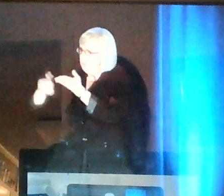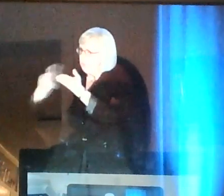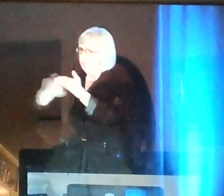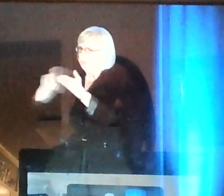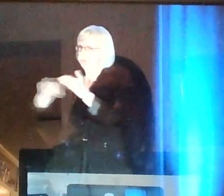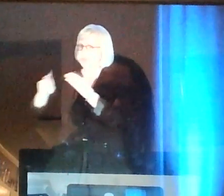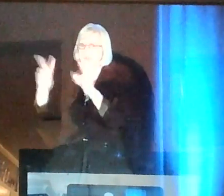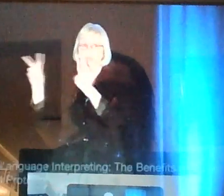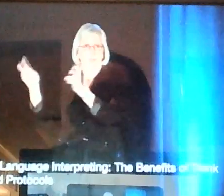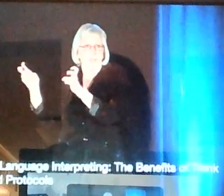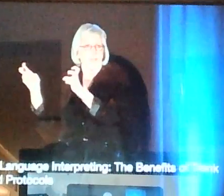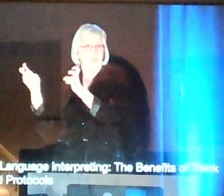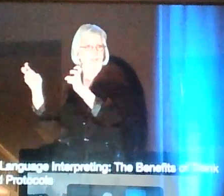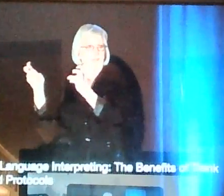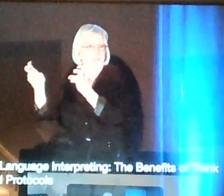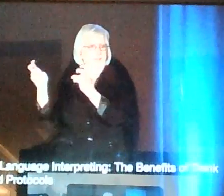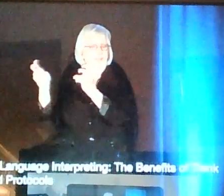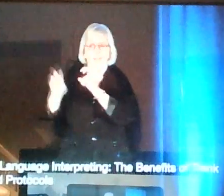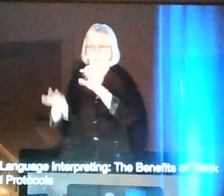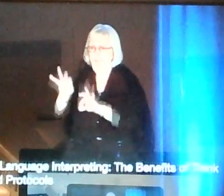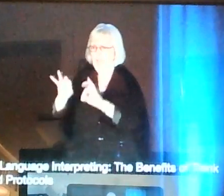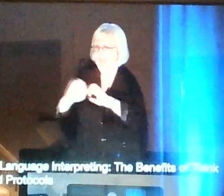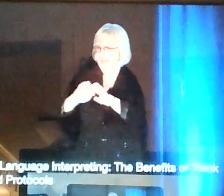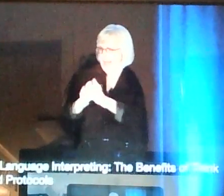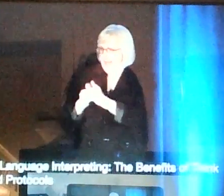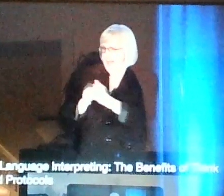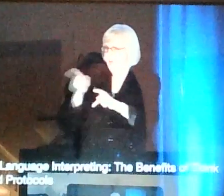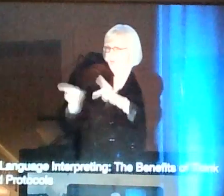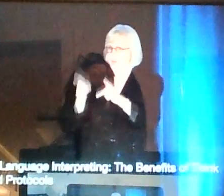Think aloud protocol means think about what you're thinking.